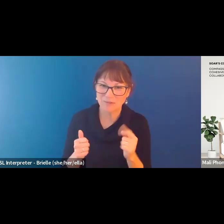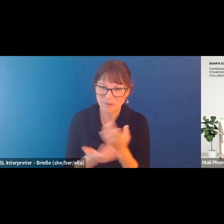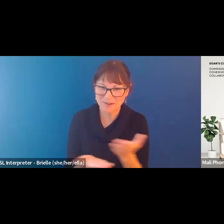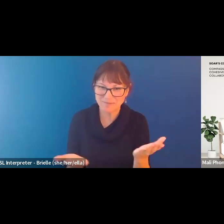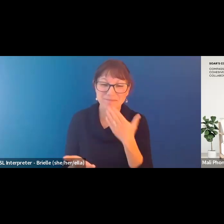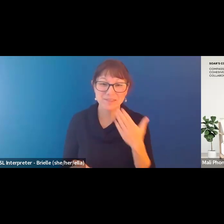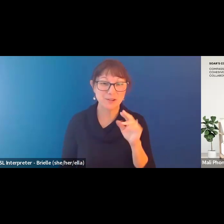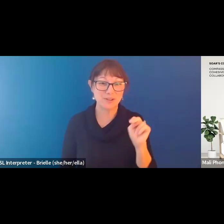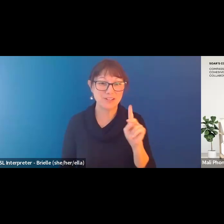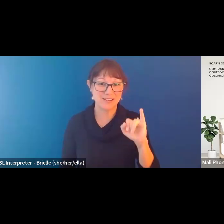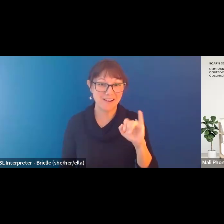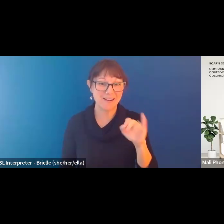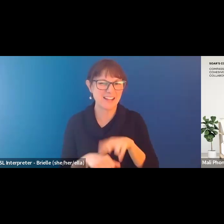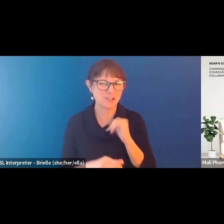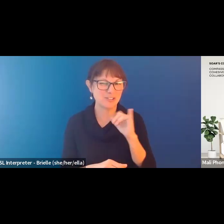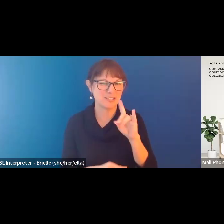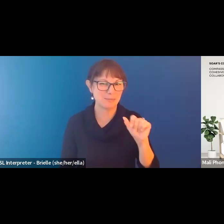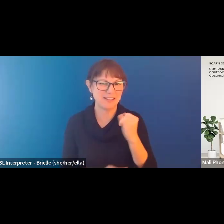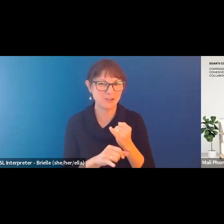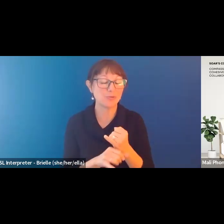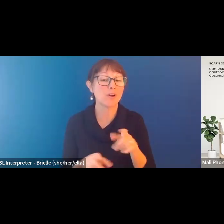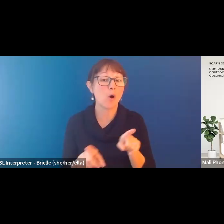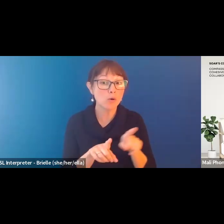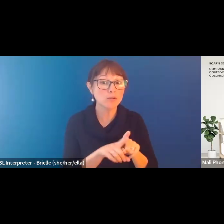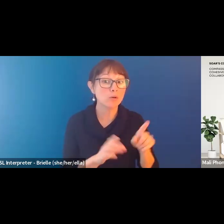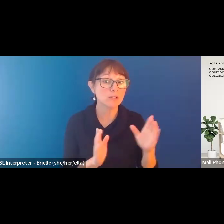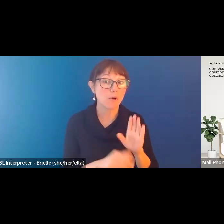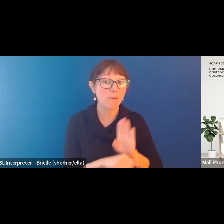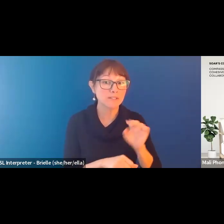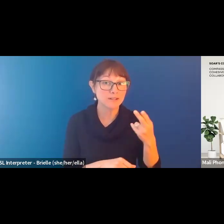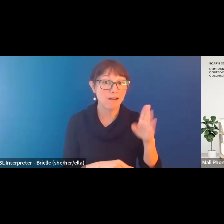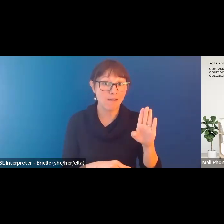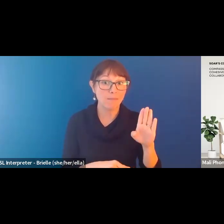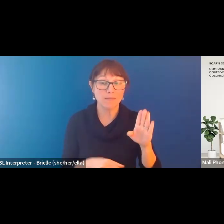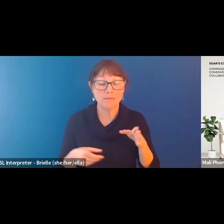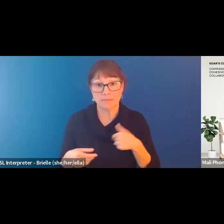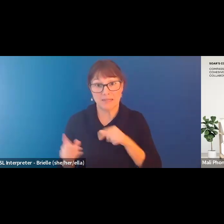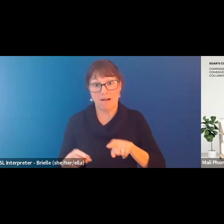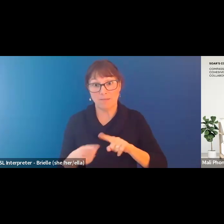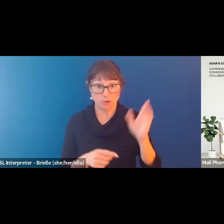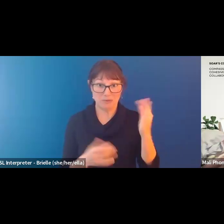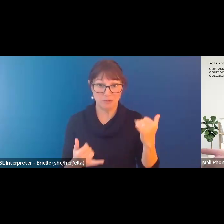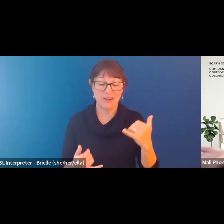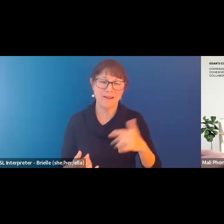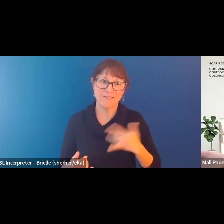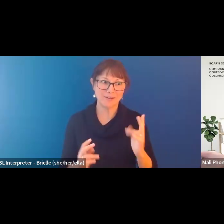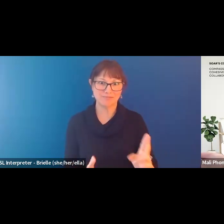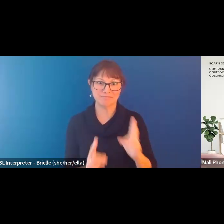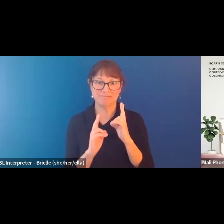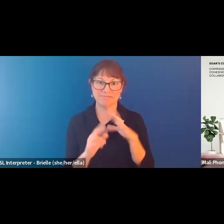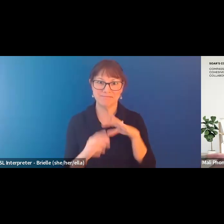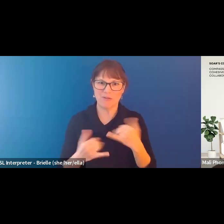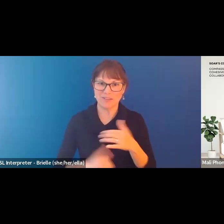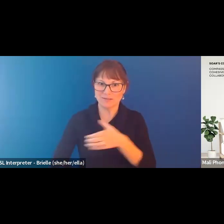the National Disability Institute and the Small Business Hub for inviting me to speak today. It's truly an honor to be a part of this